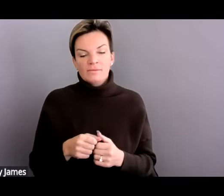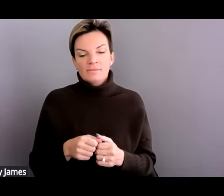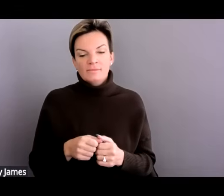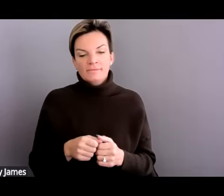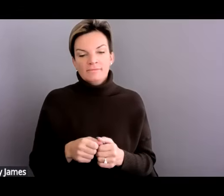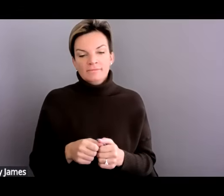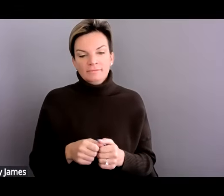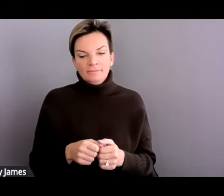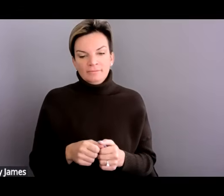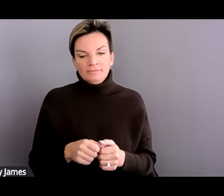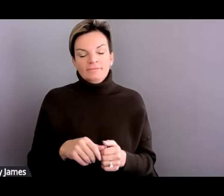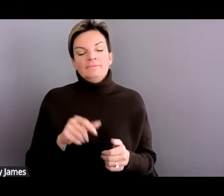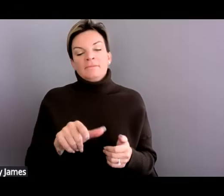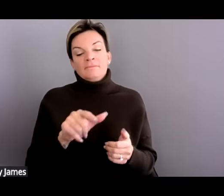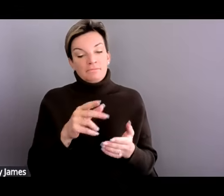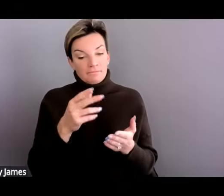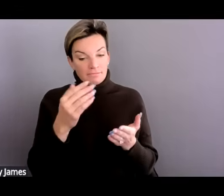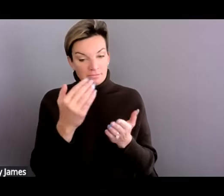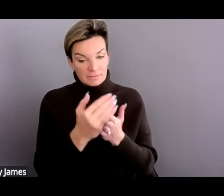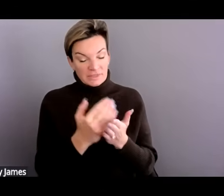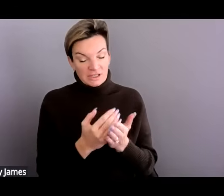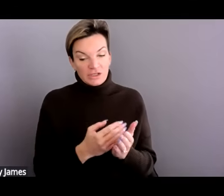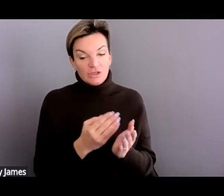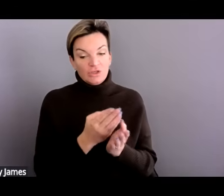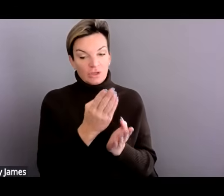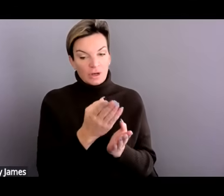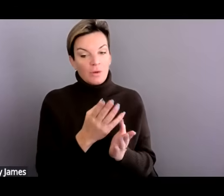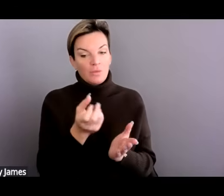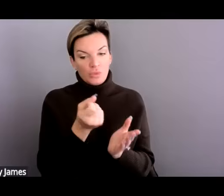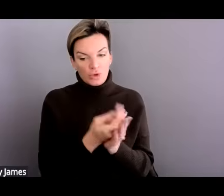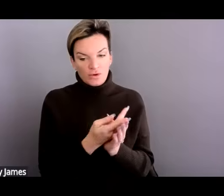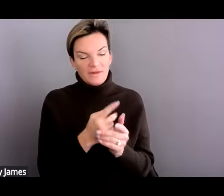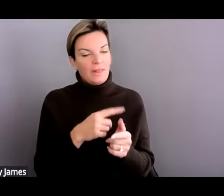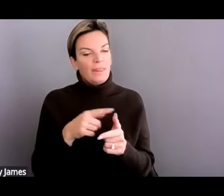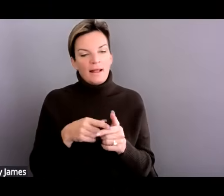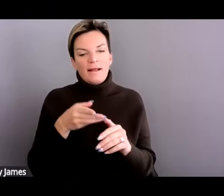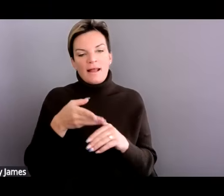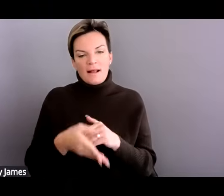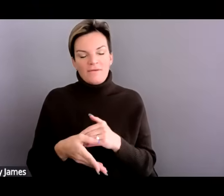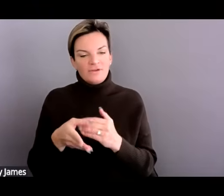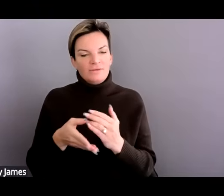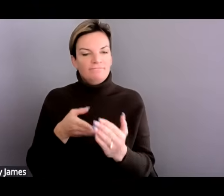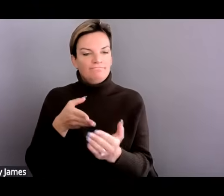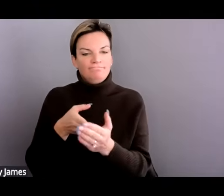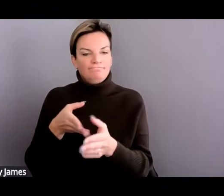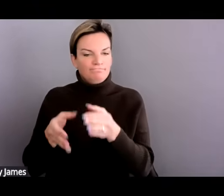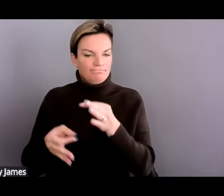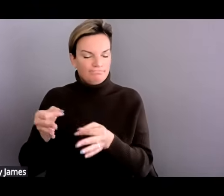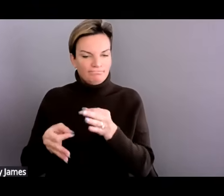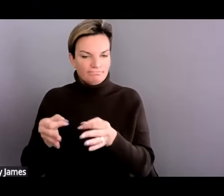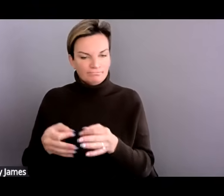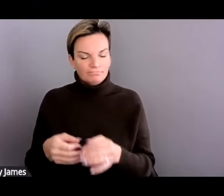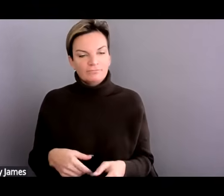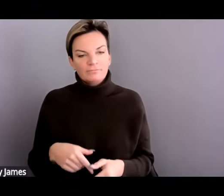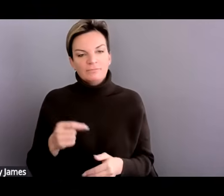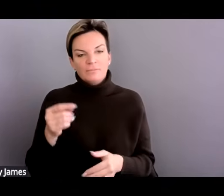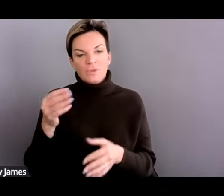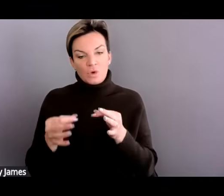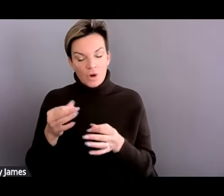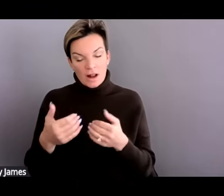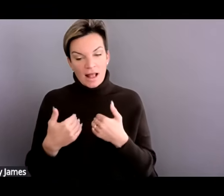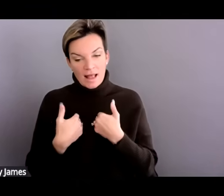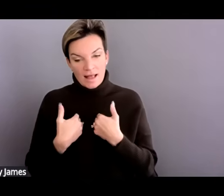that petition was approved, and then there was litigation after the fact. Court determined that the board has discretion, but it does